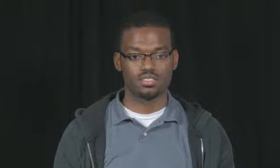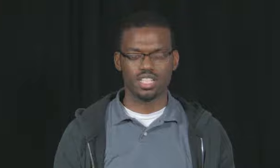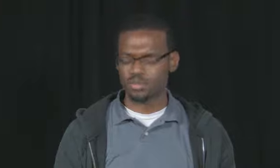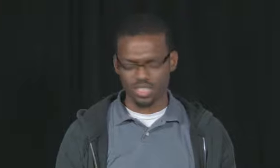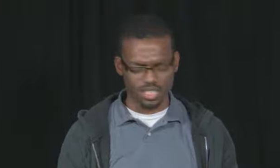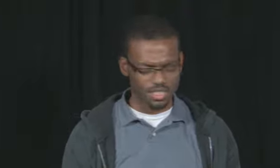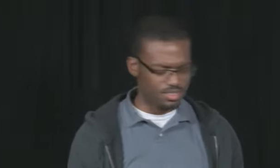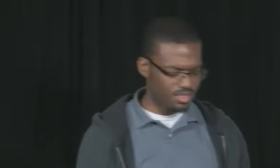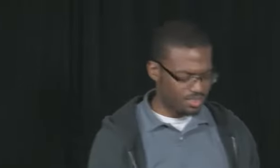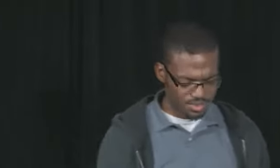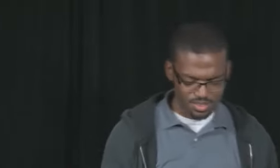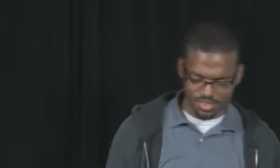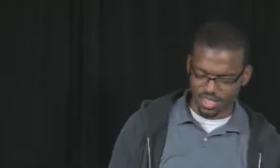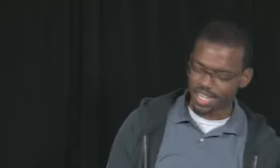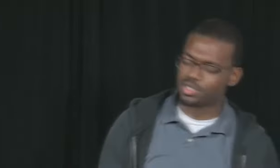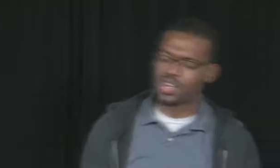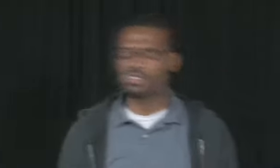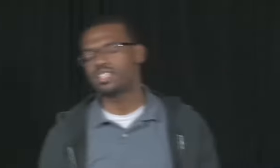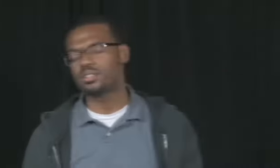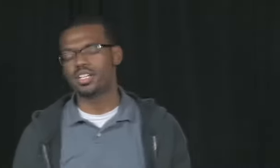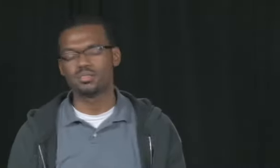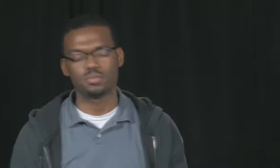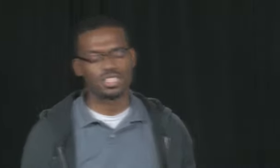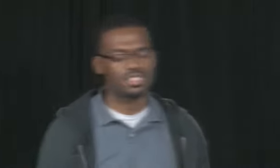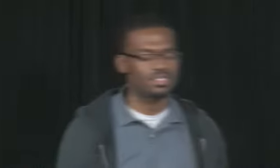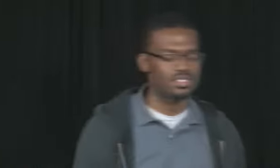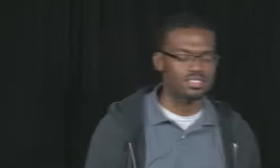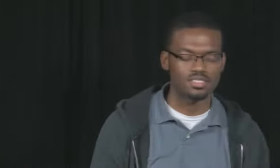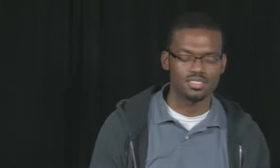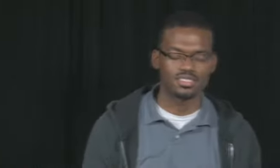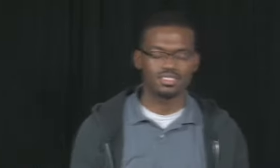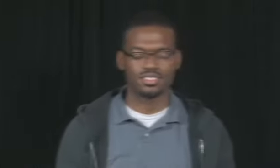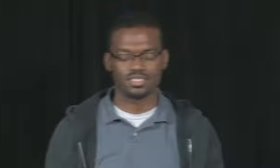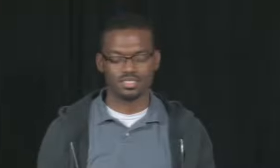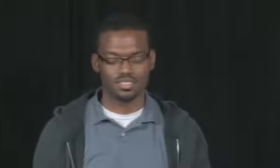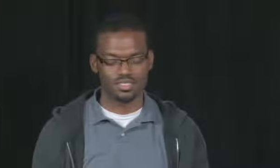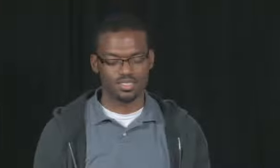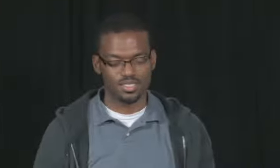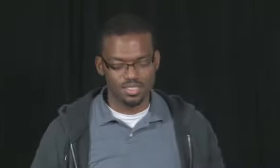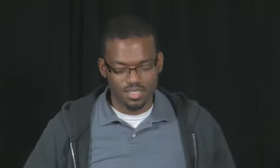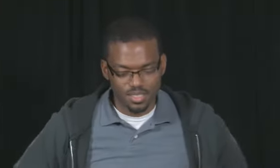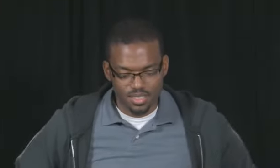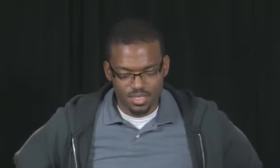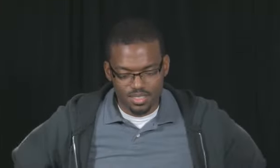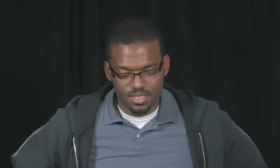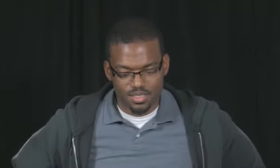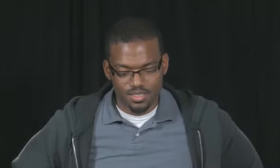Okay, let me try that again. Sorry. I kind of threw everything away, but I thought it was just... By the way, you're either standing too far or